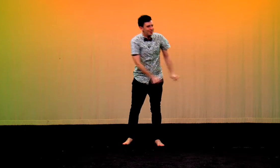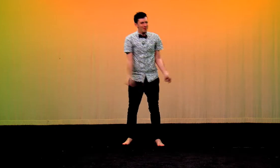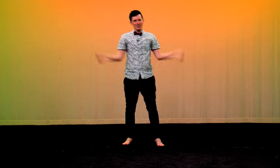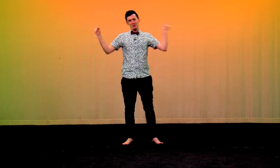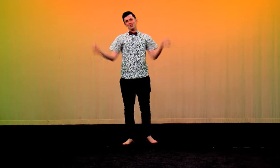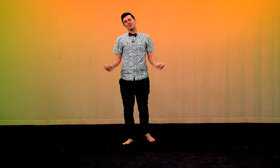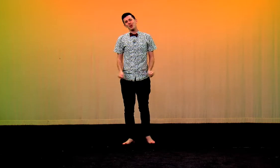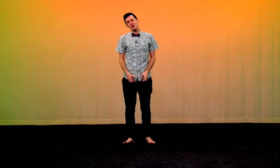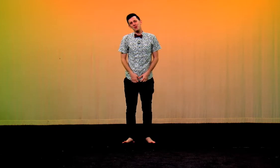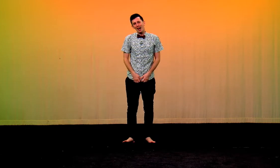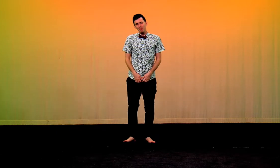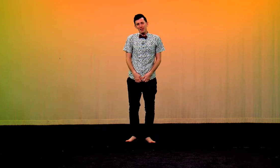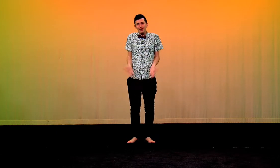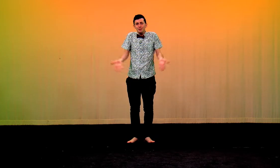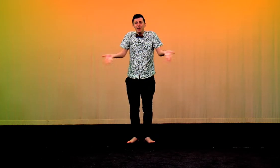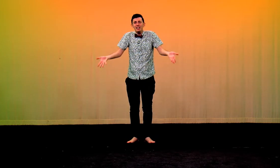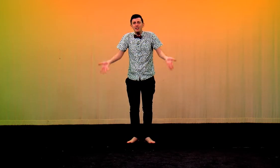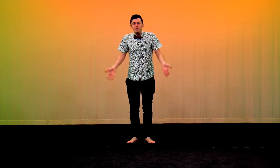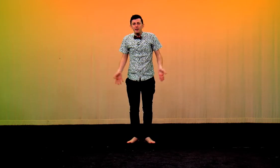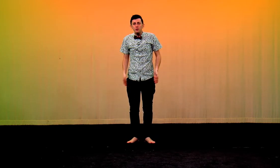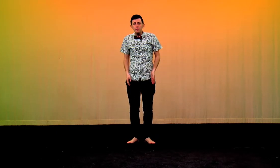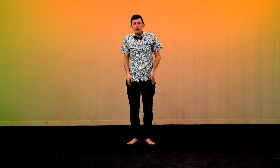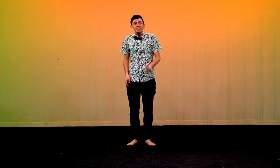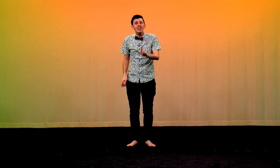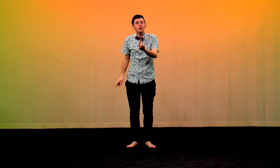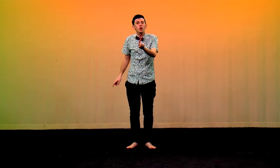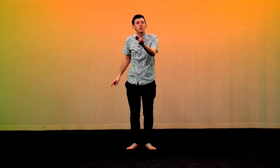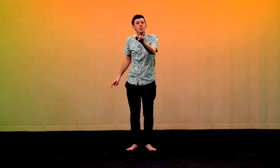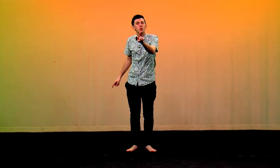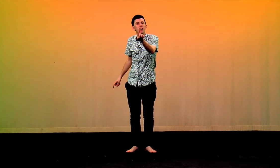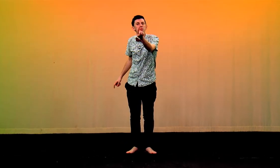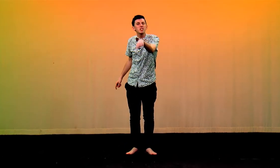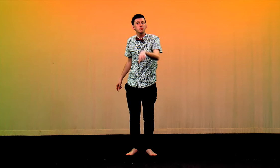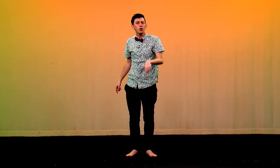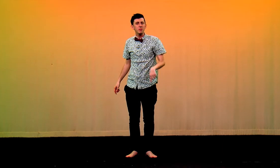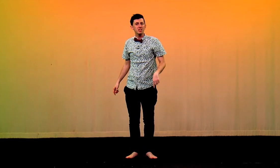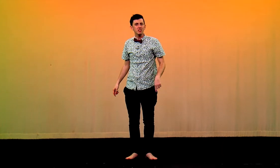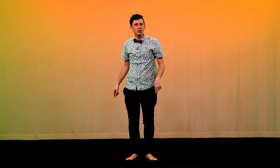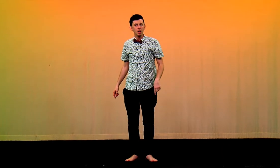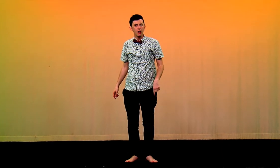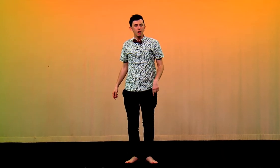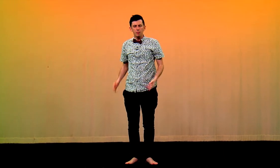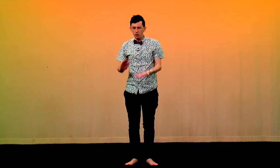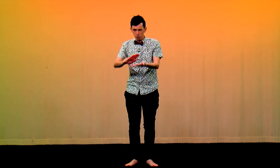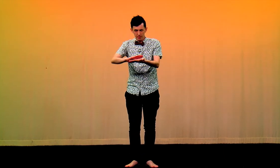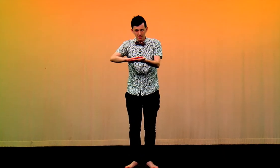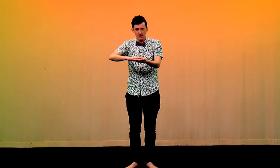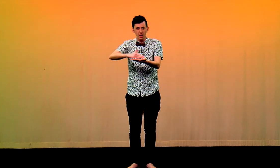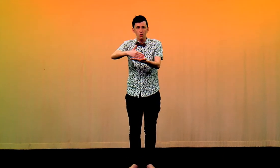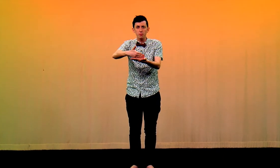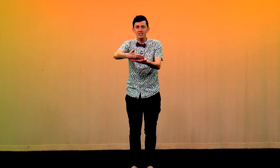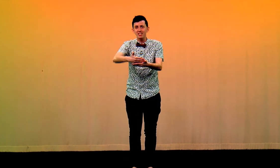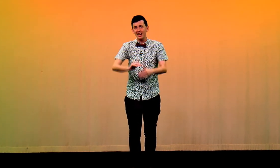Monkey was so happy. He'd finally found a friend, and Crocodile kept his promise. Because when Monkey opened his